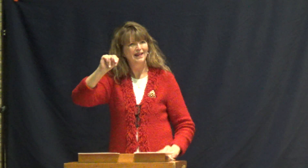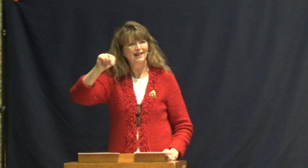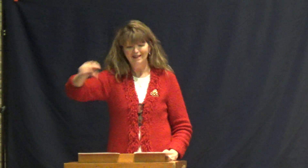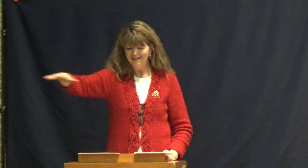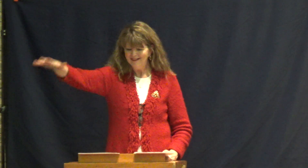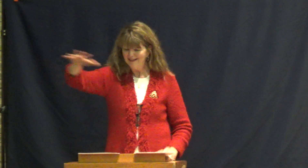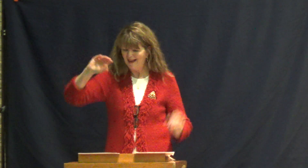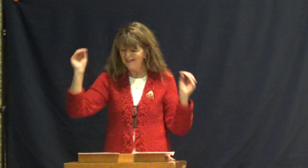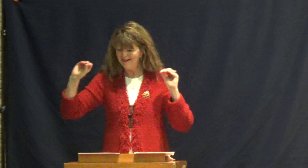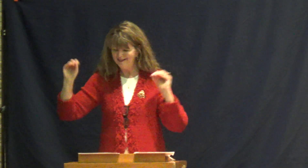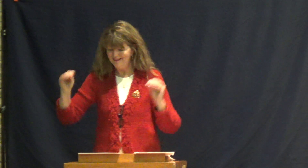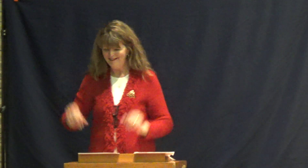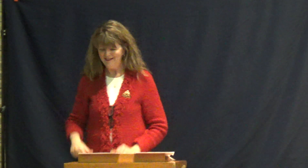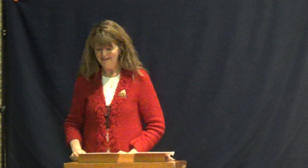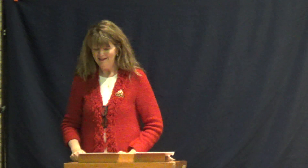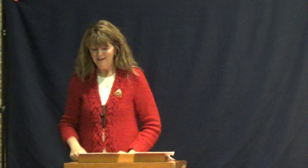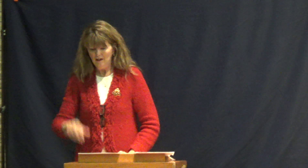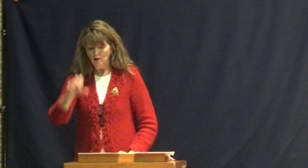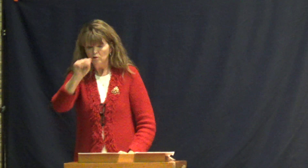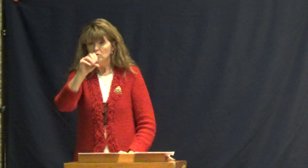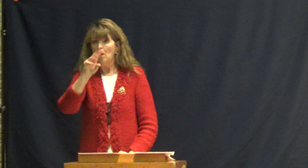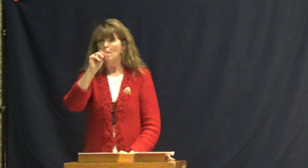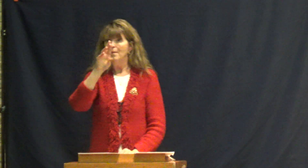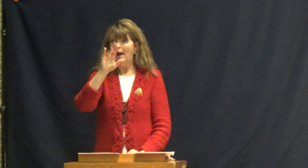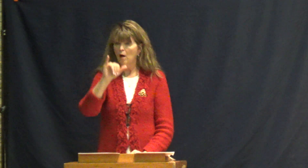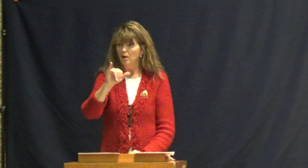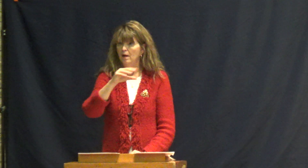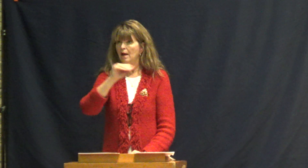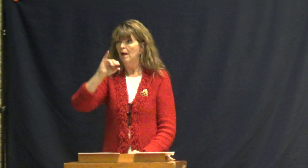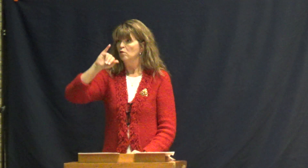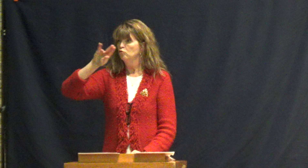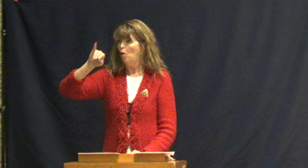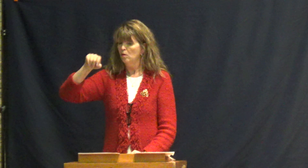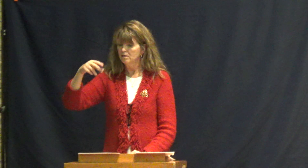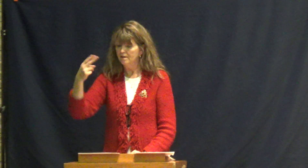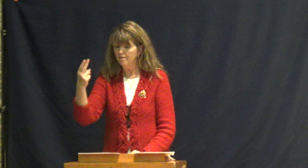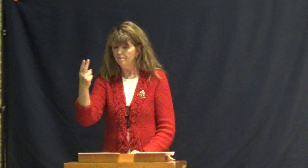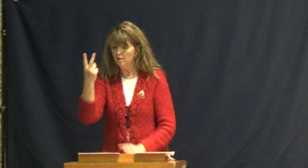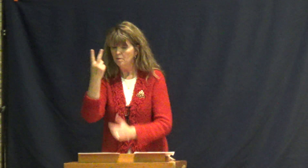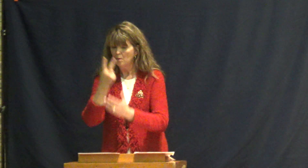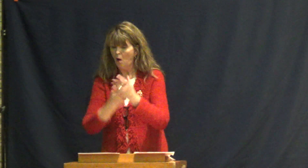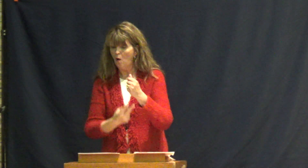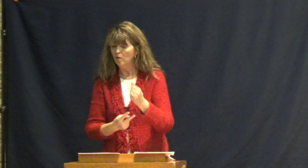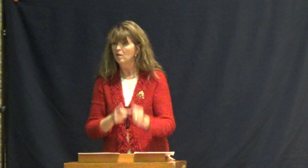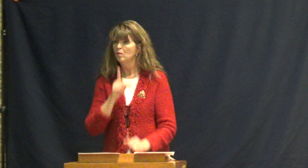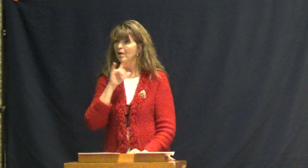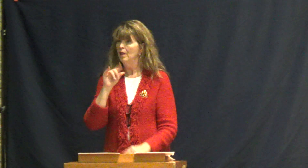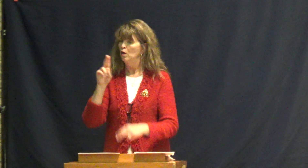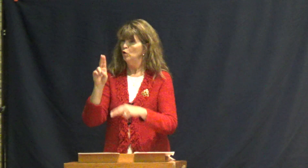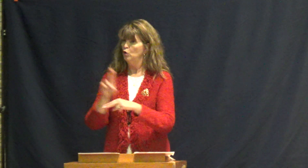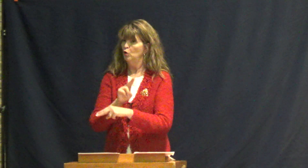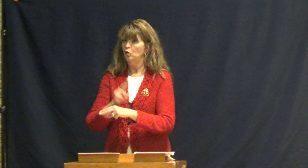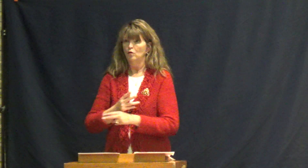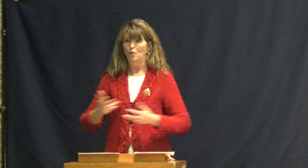in Bethlehem at all. So Mary and Joseph